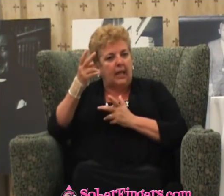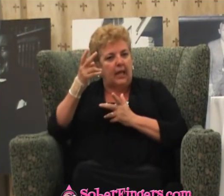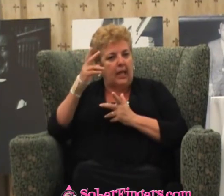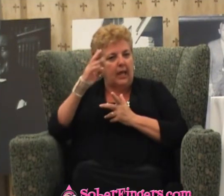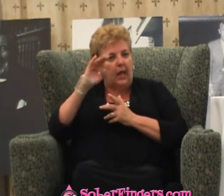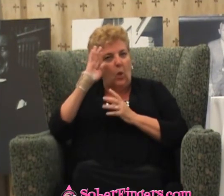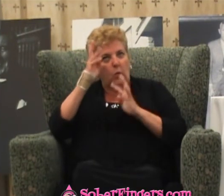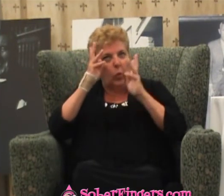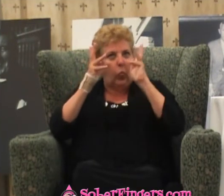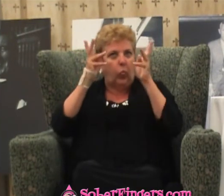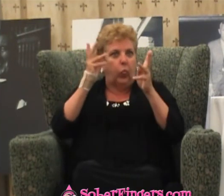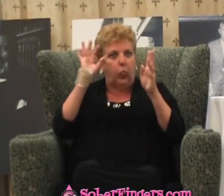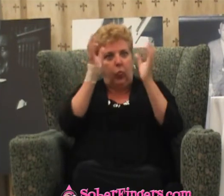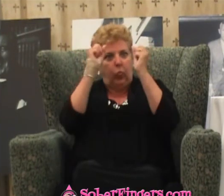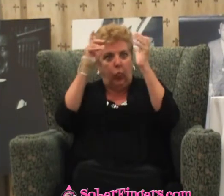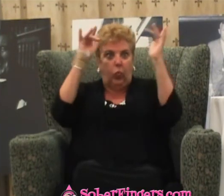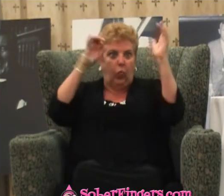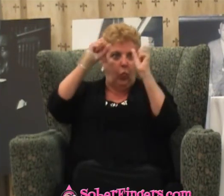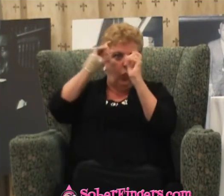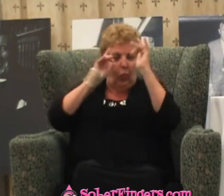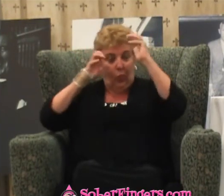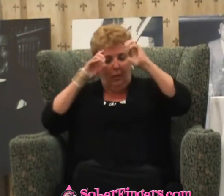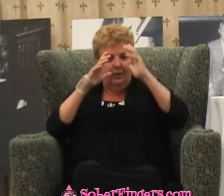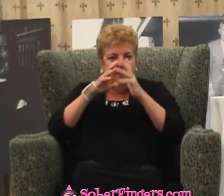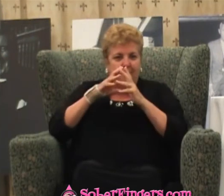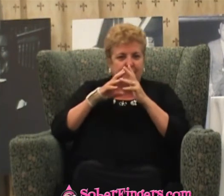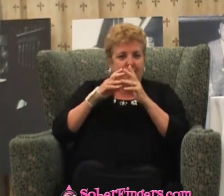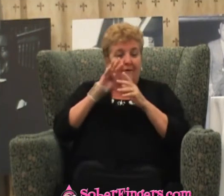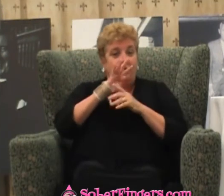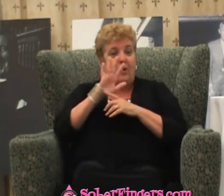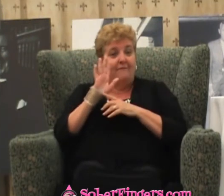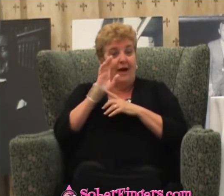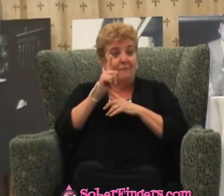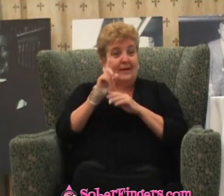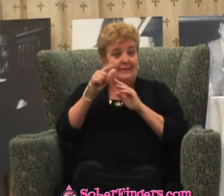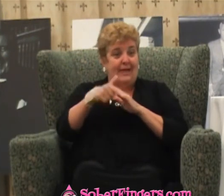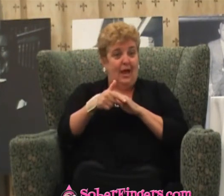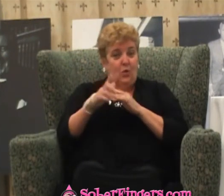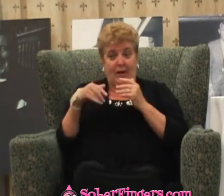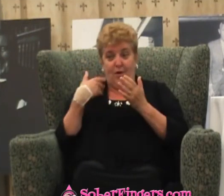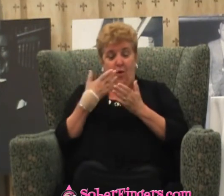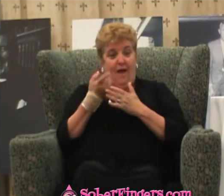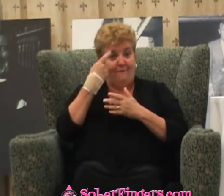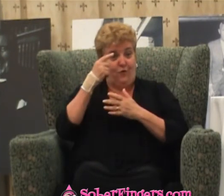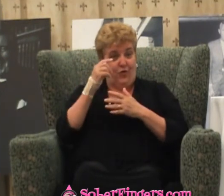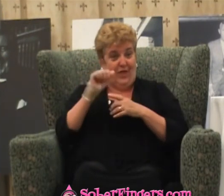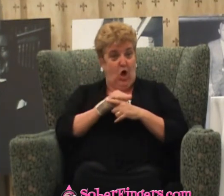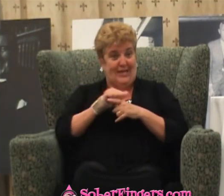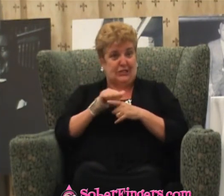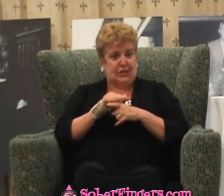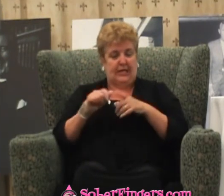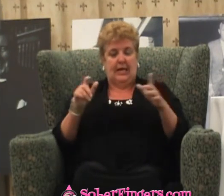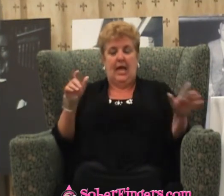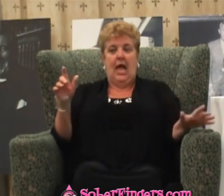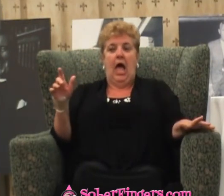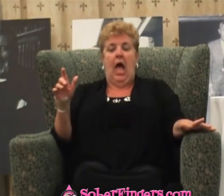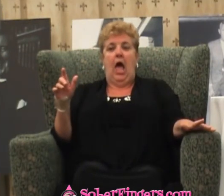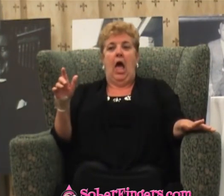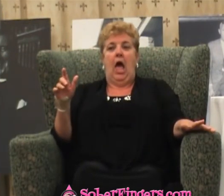by the time I got 45 minutes later, when I got down to the Aquarius Theater, I was floating. Yeah. Oh man, I walked up the stairs with